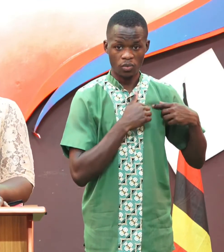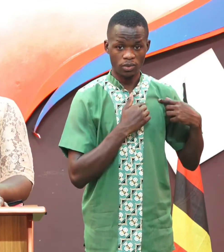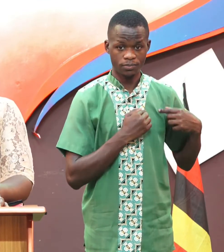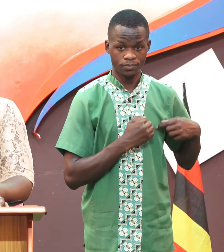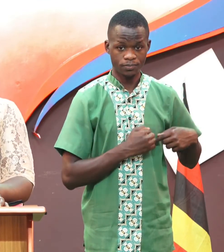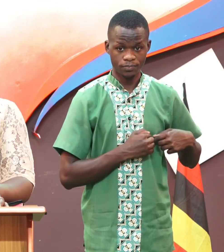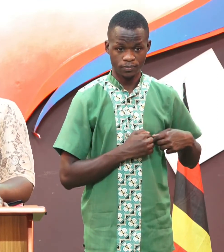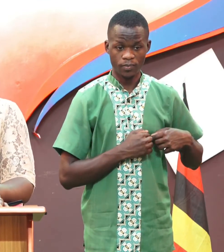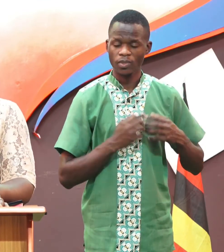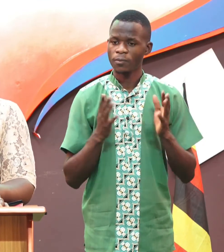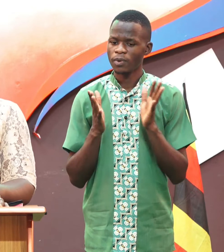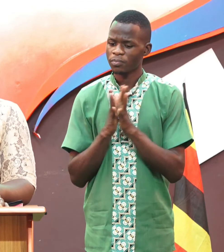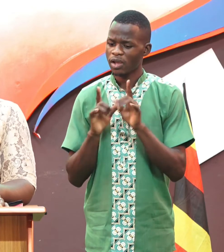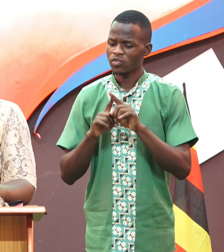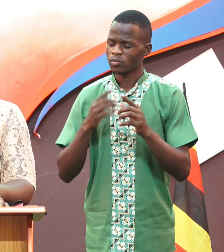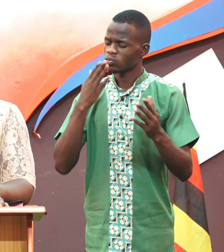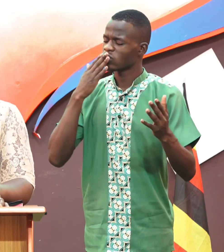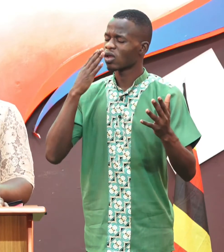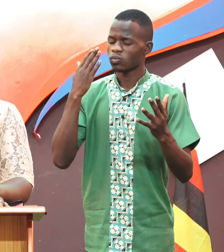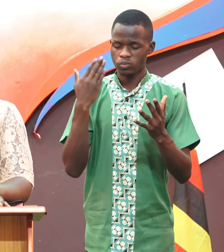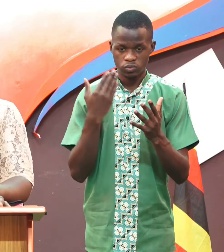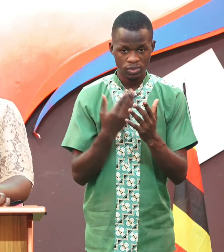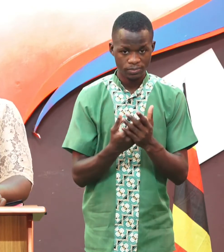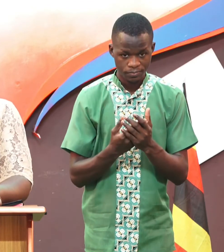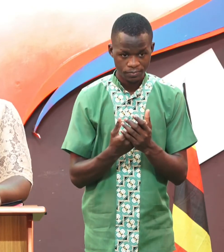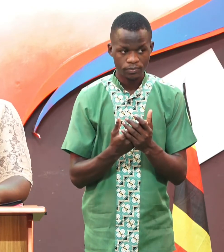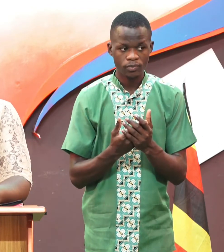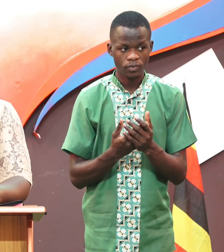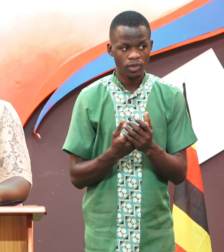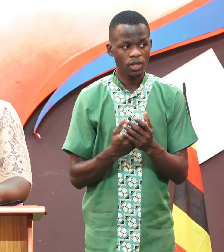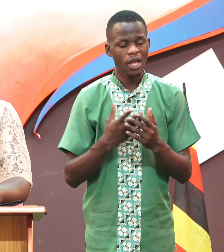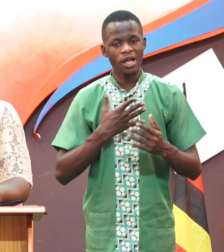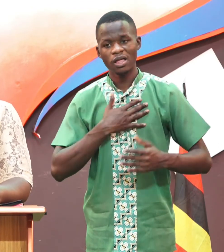within our hearts. Neguleta obulungi. It brings out goodness.